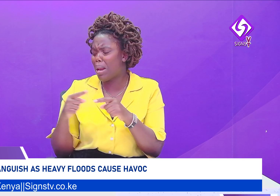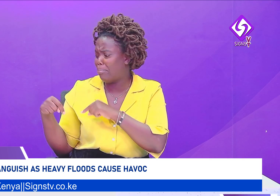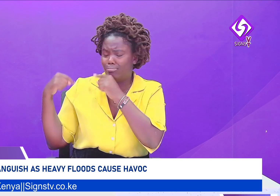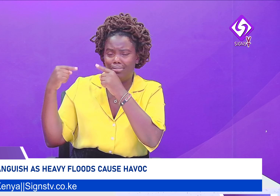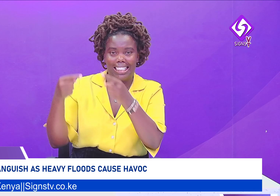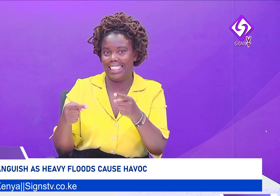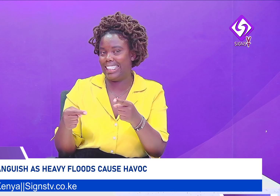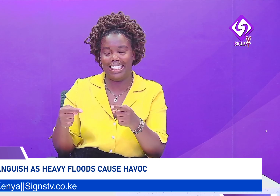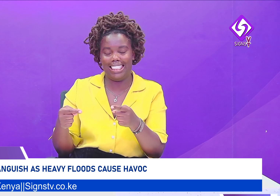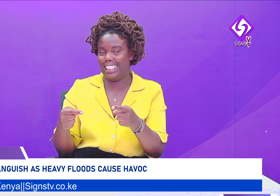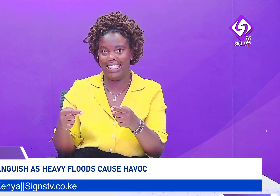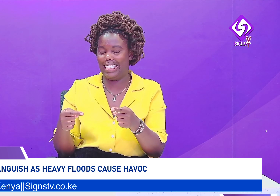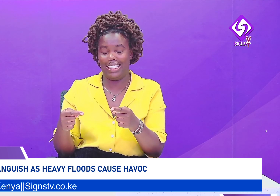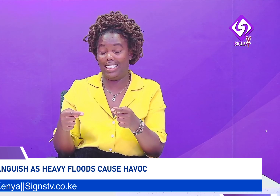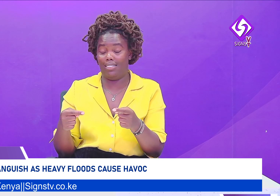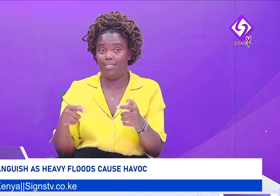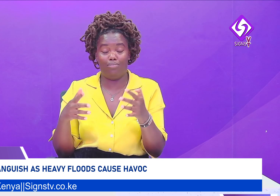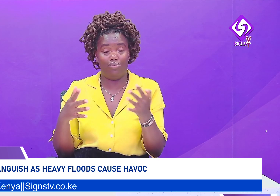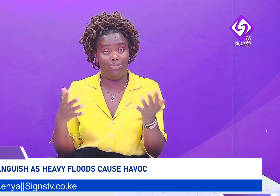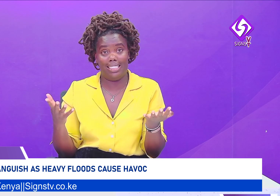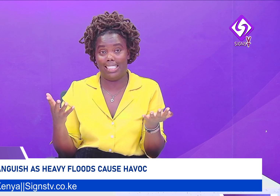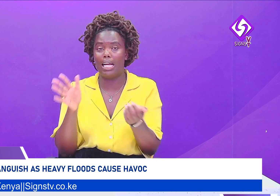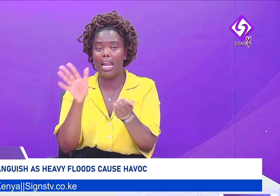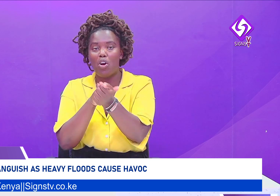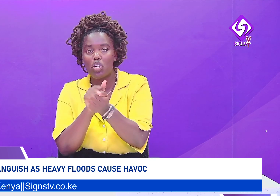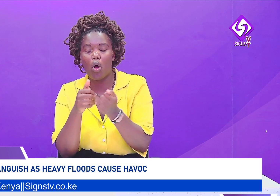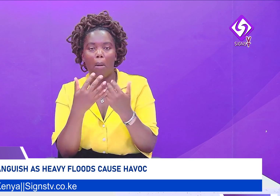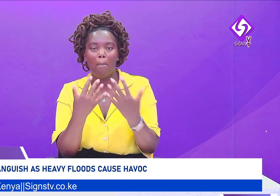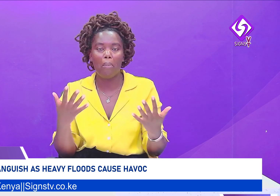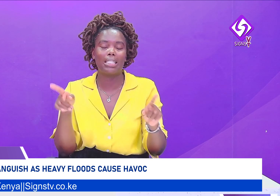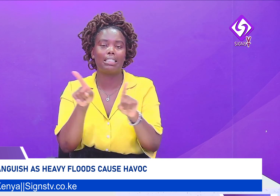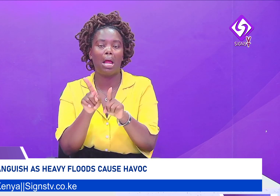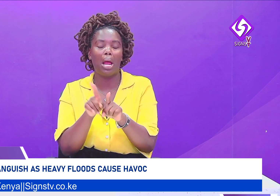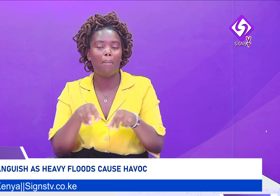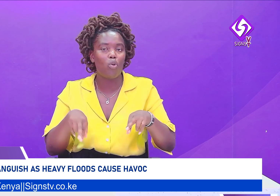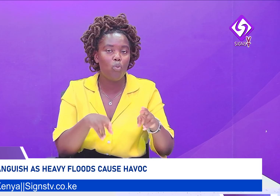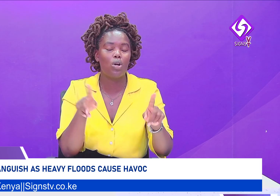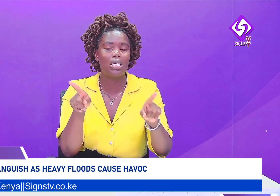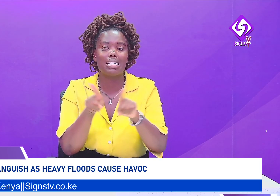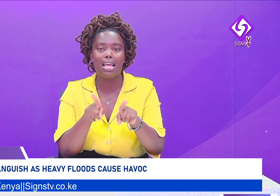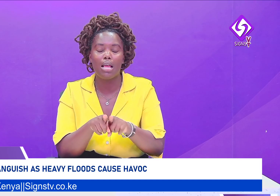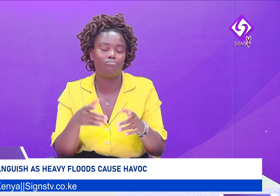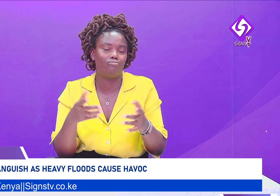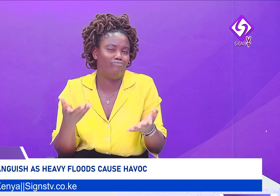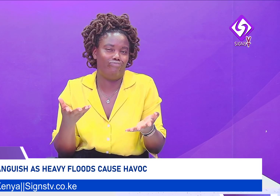The rains that have been happening, it has really destroyed so many properties and